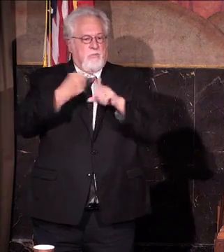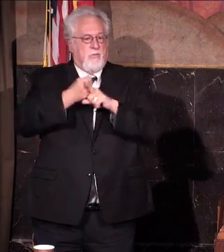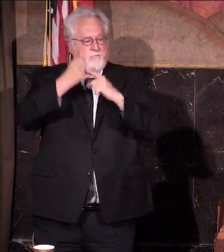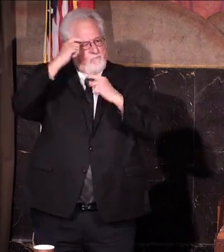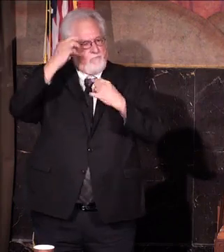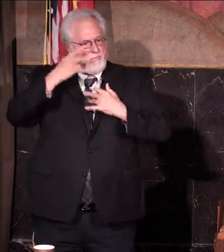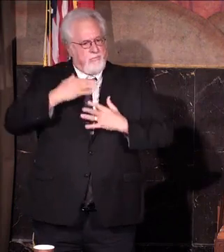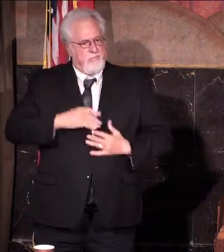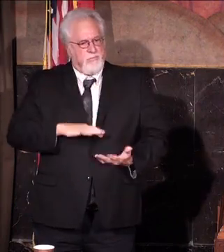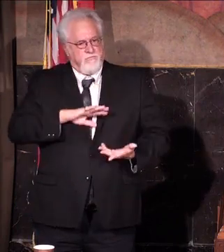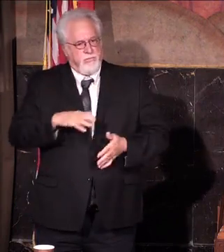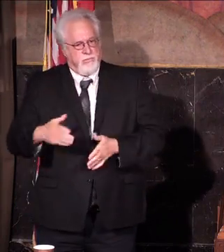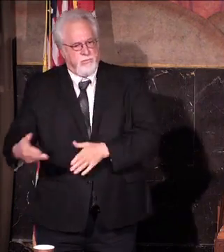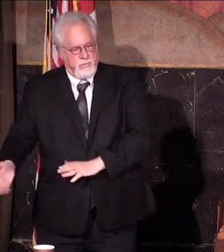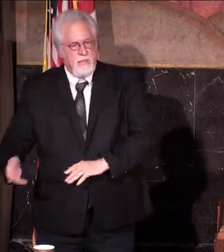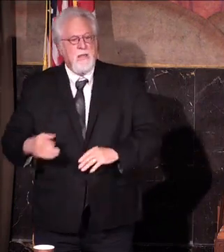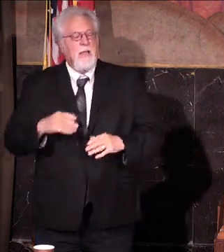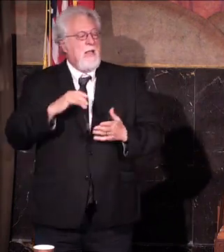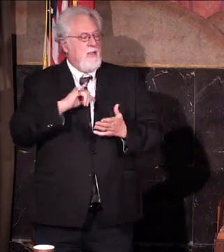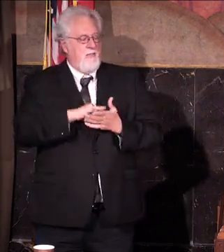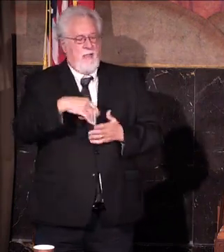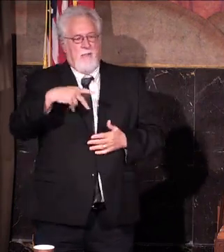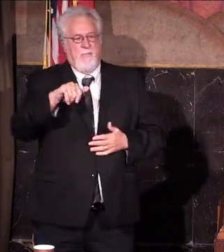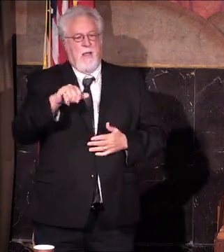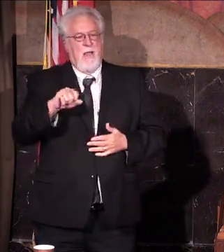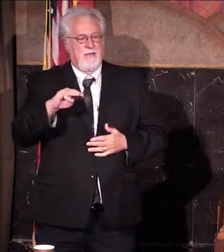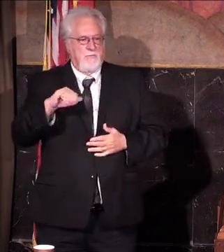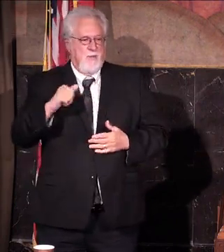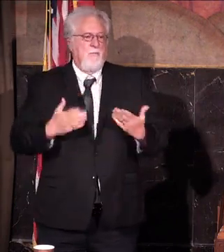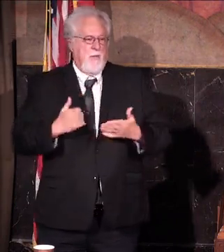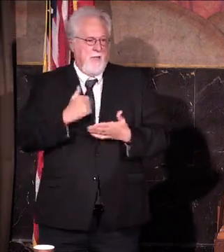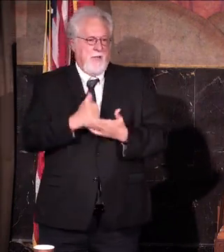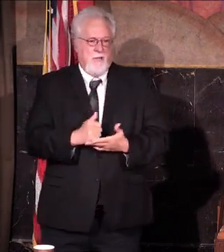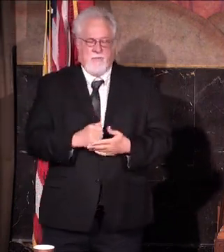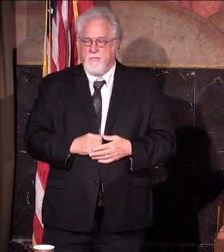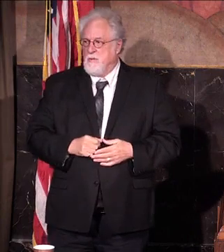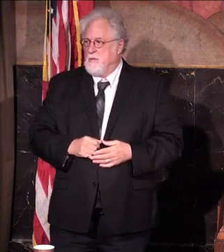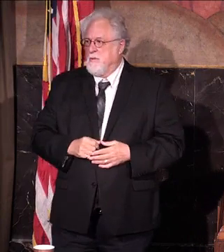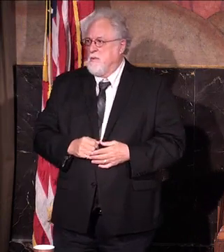that convalescent plasma may help with.